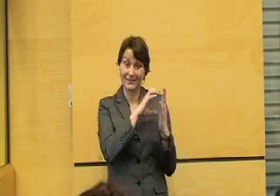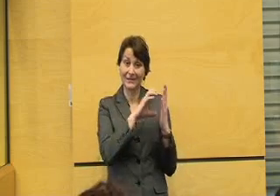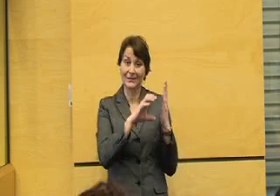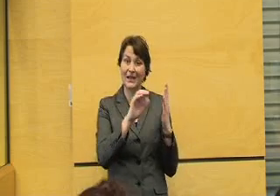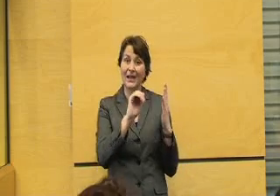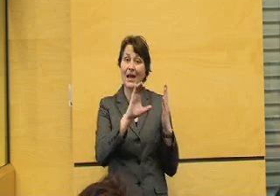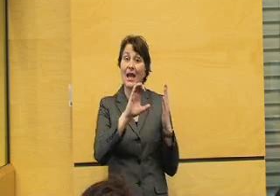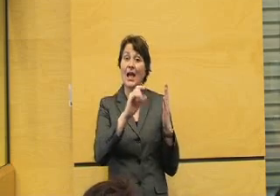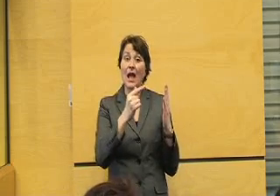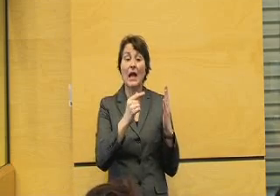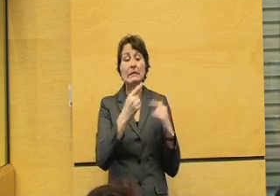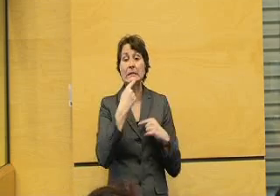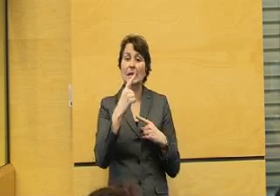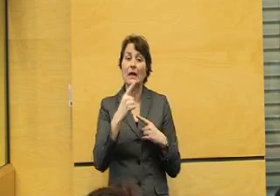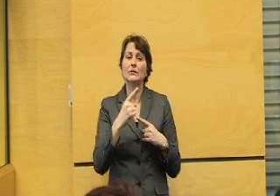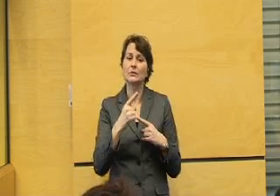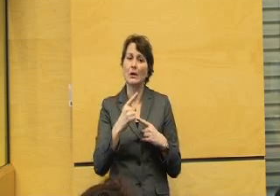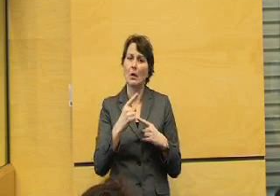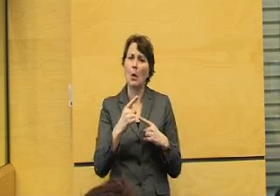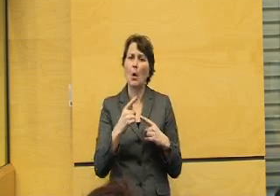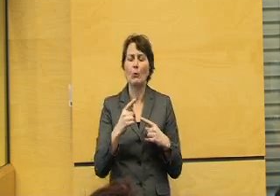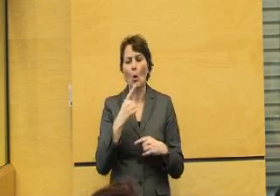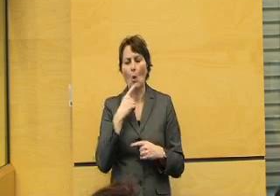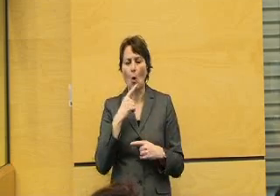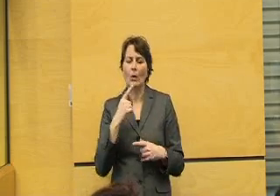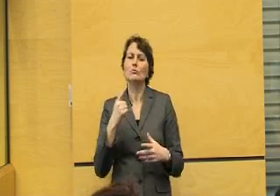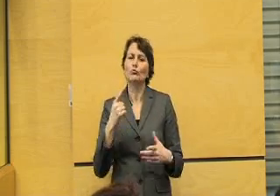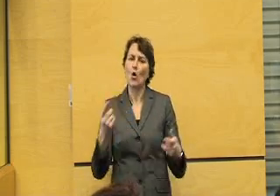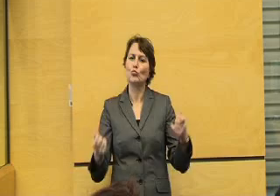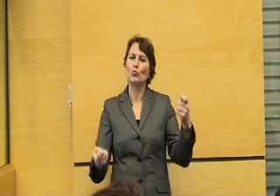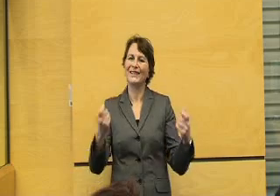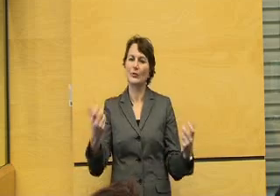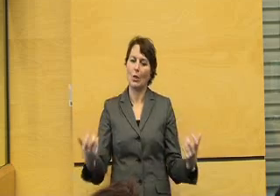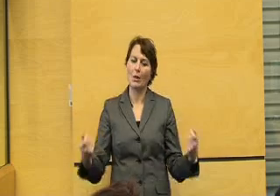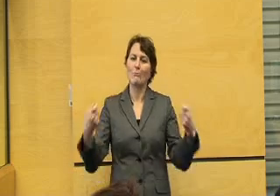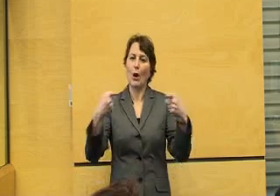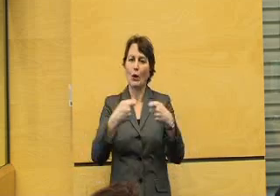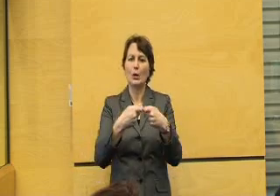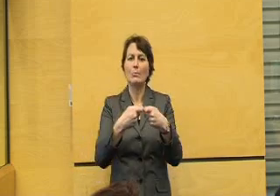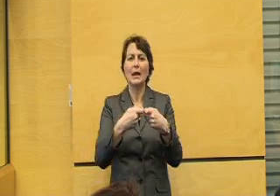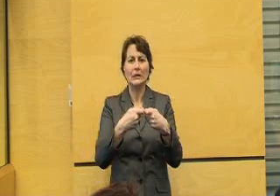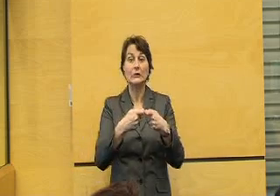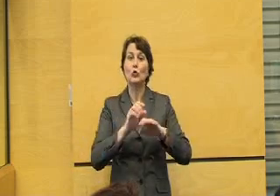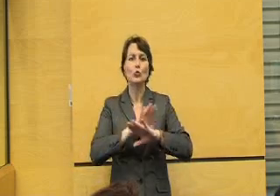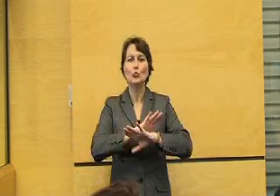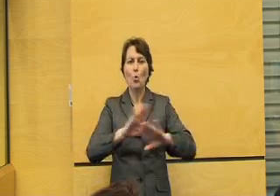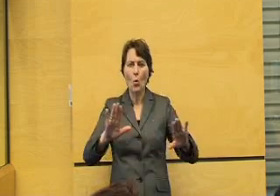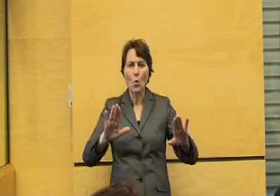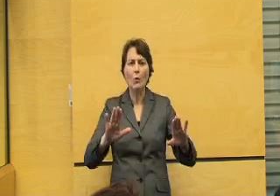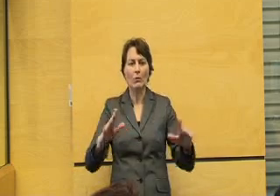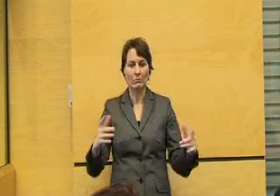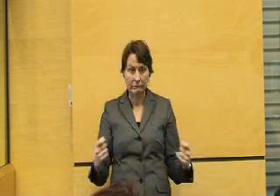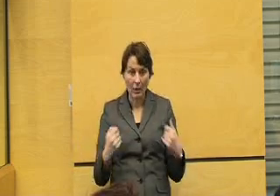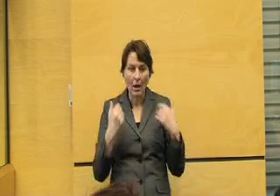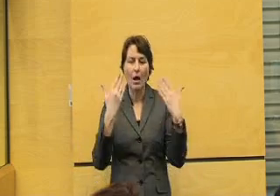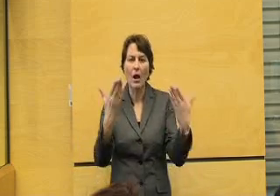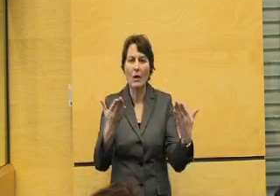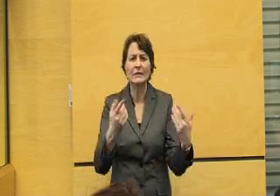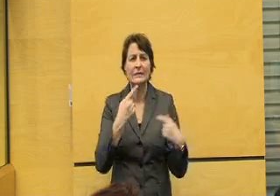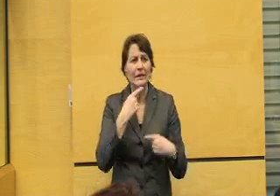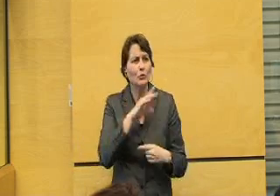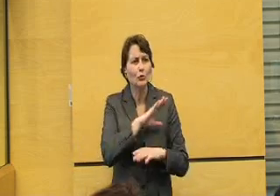of reasonable accommodation as a case of discrimination against persons with